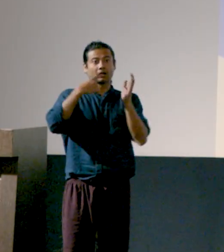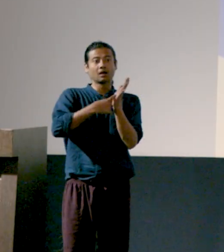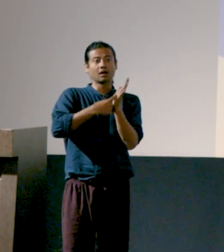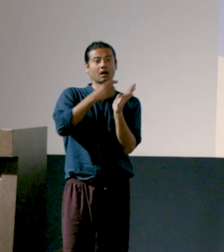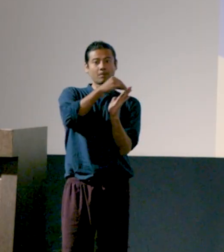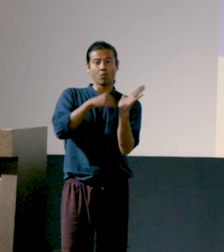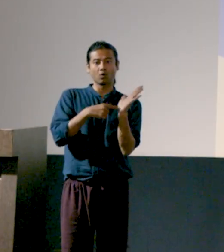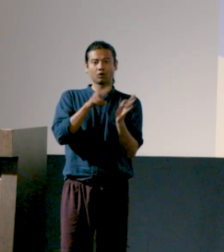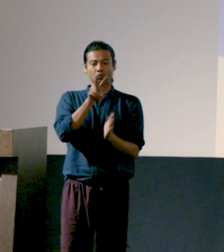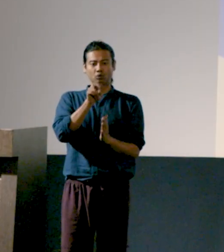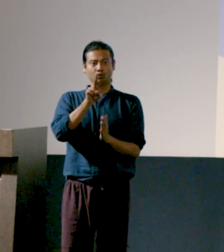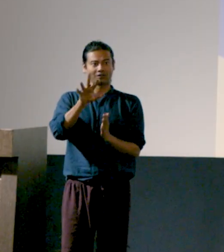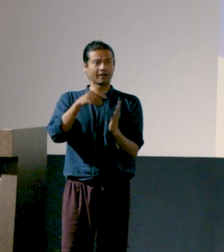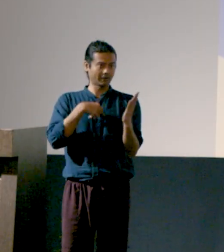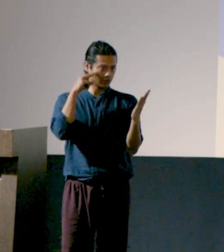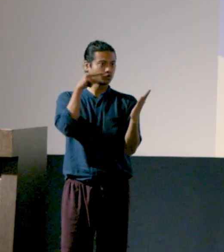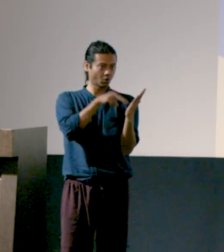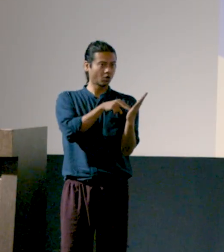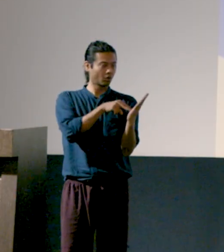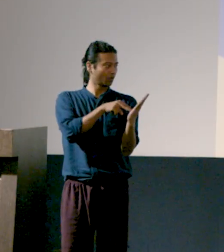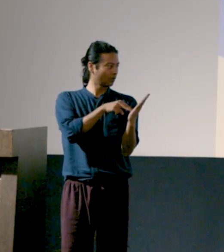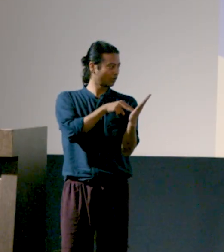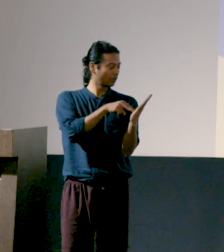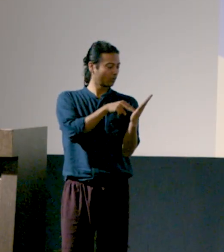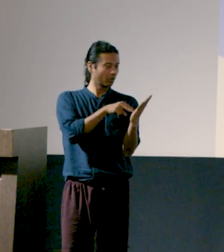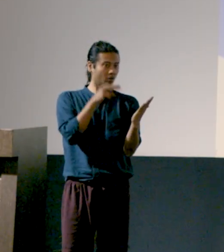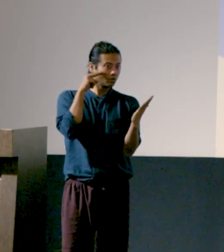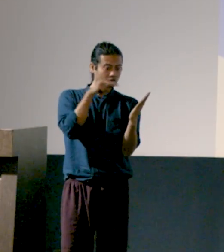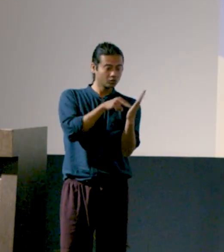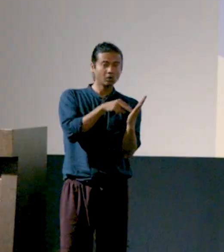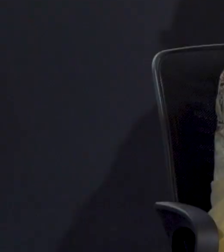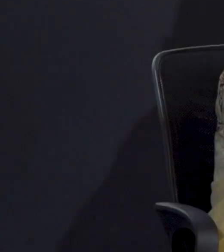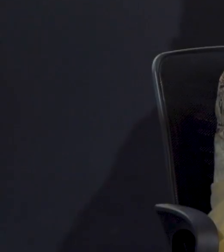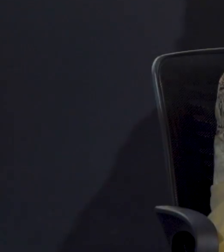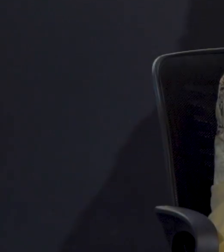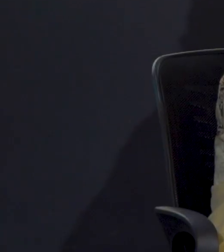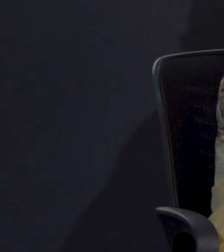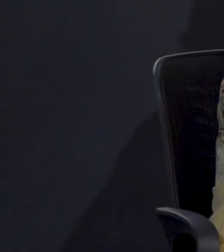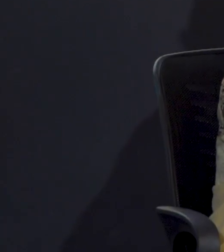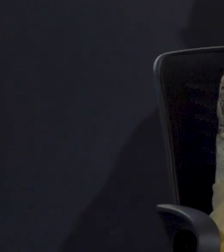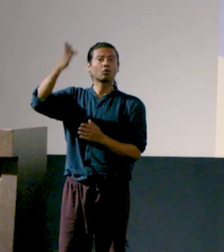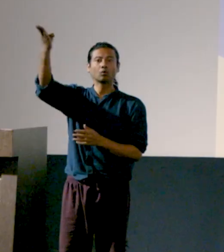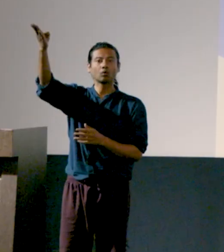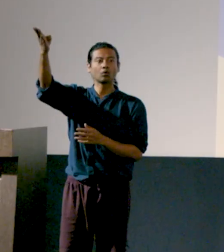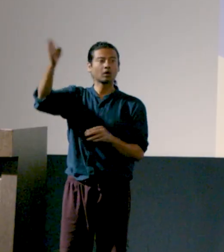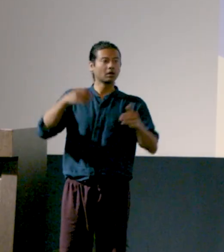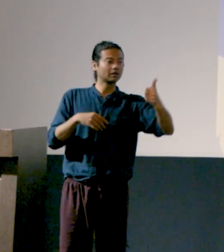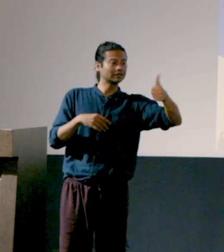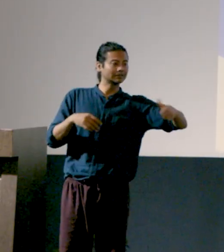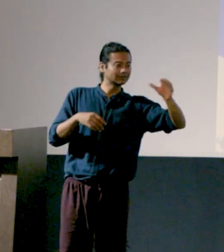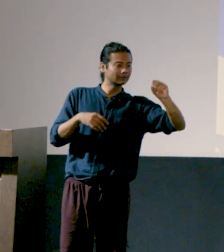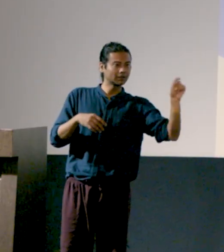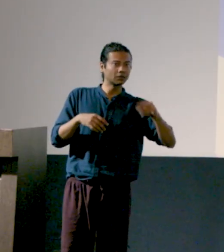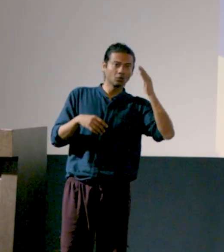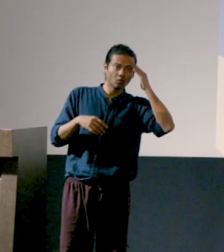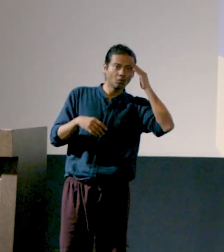where I found that 41% about that they are not aware about ABPMJ scheme and how they can